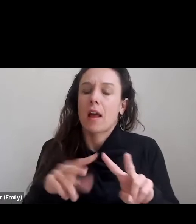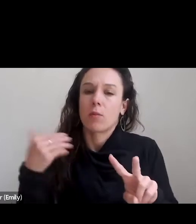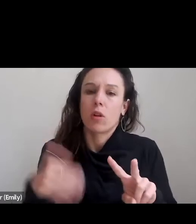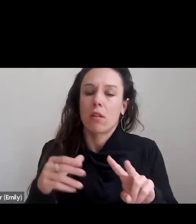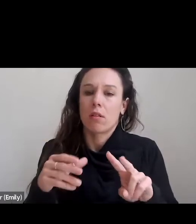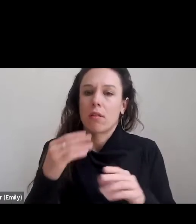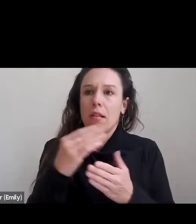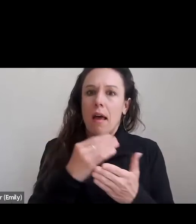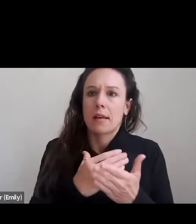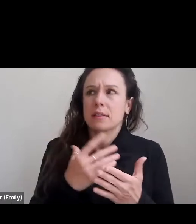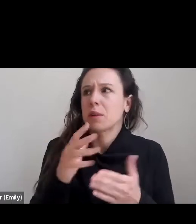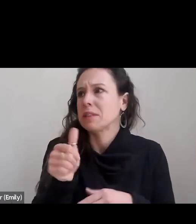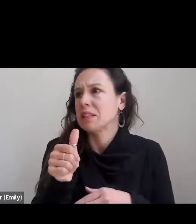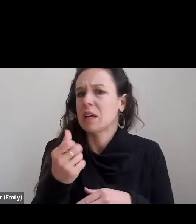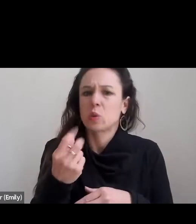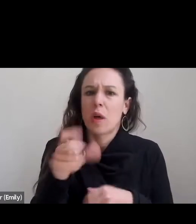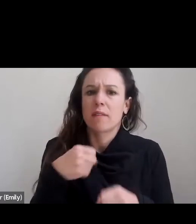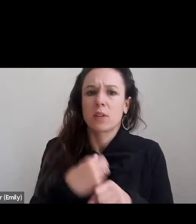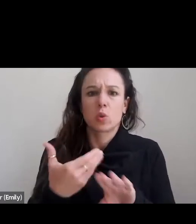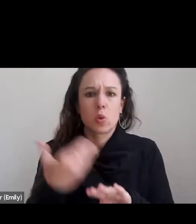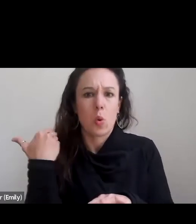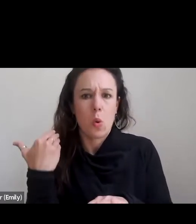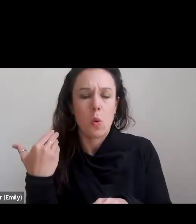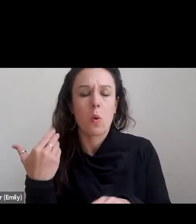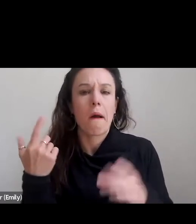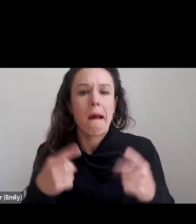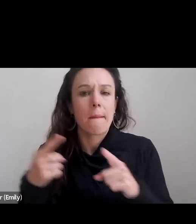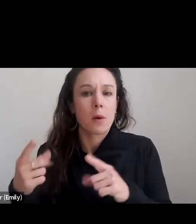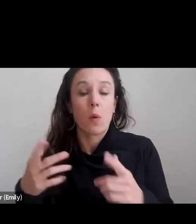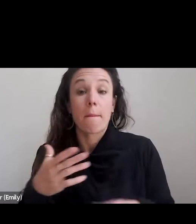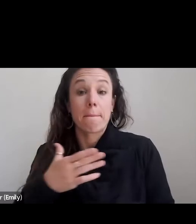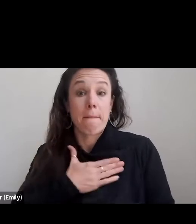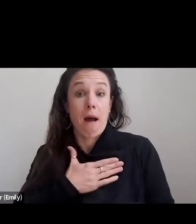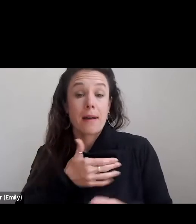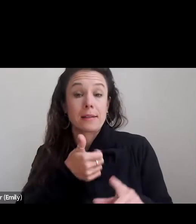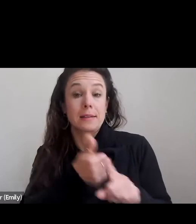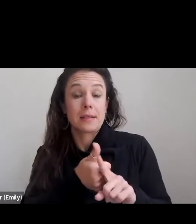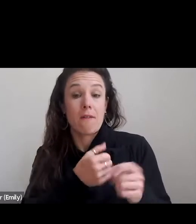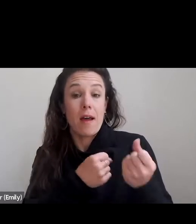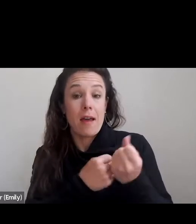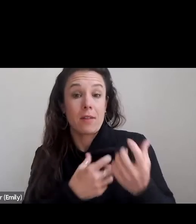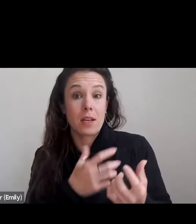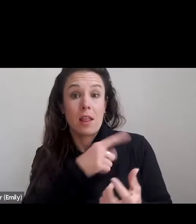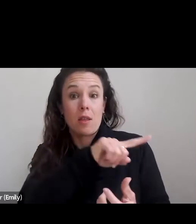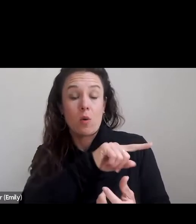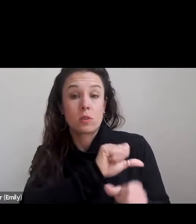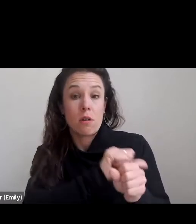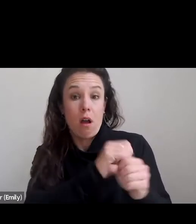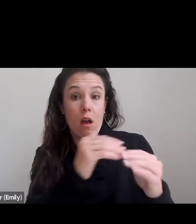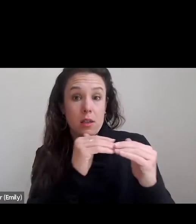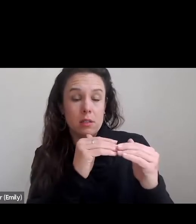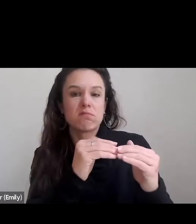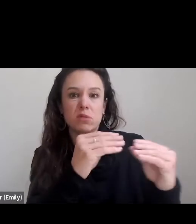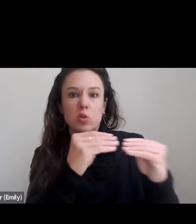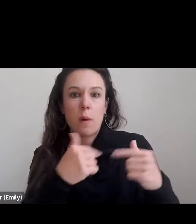10, 12 years ago, something that my self-advocate colleagues taught me. So as some of you